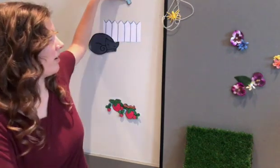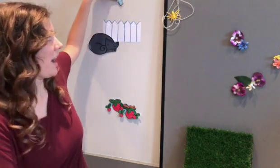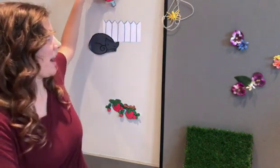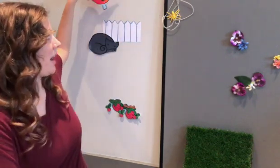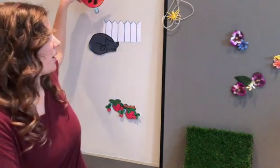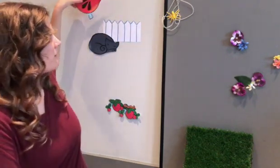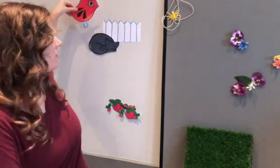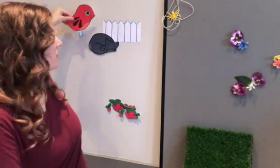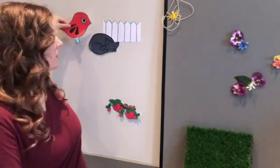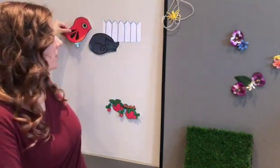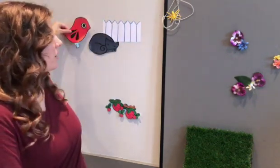around,